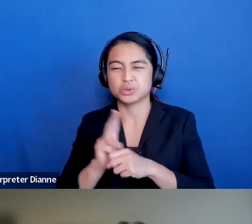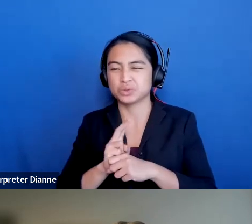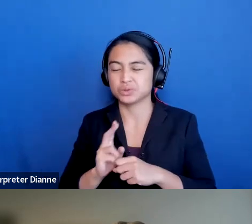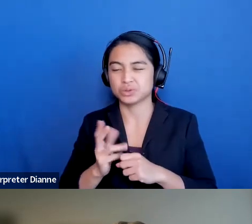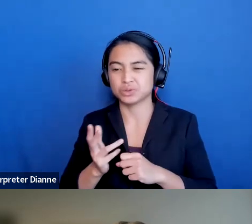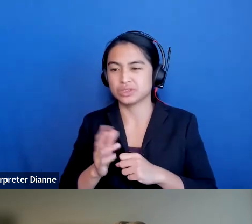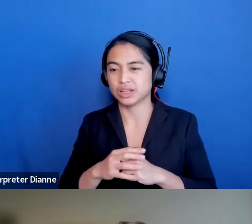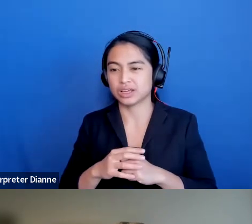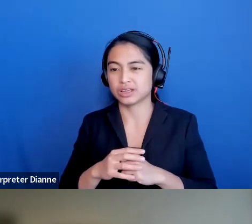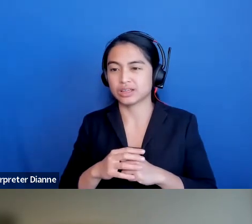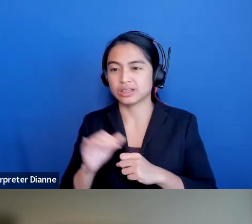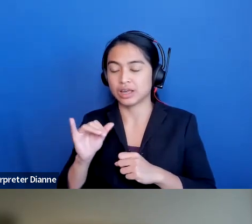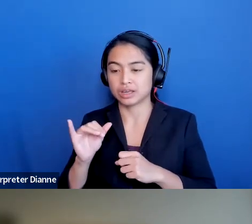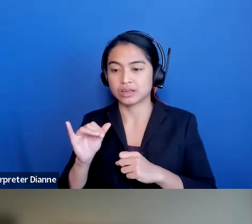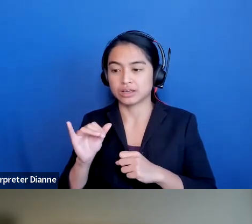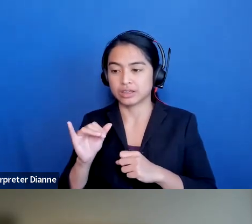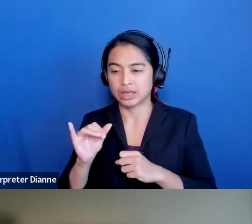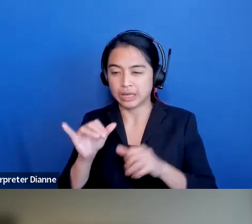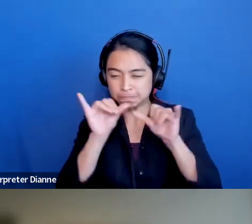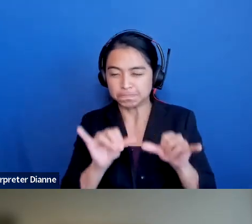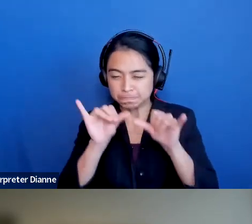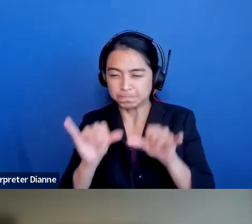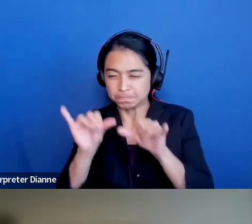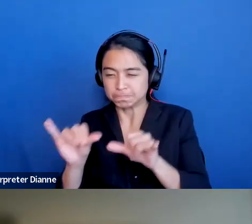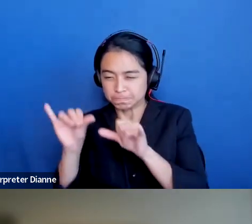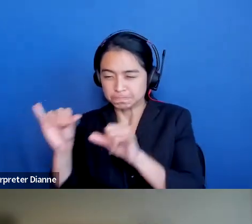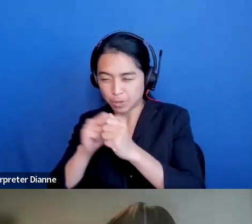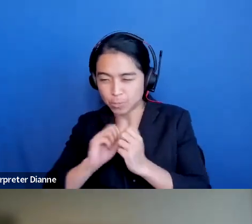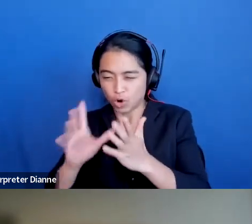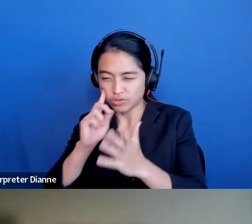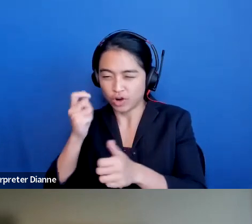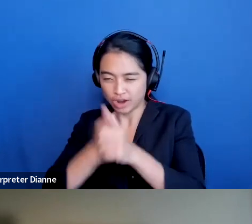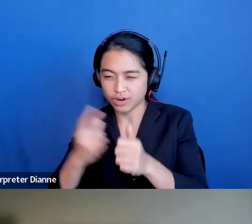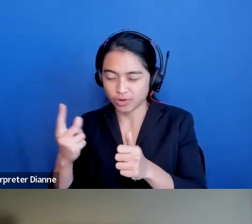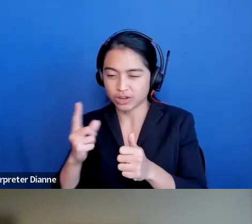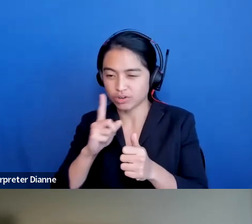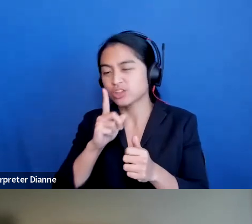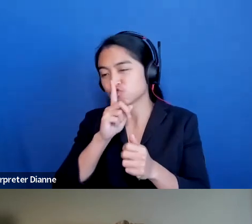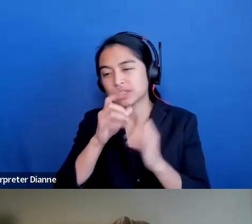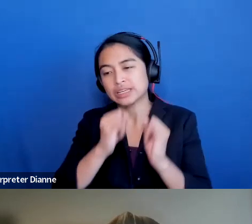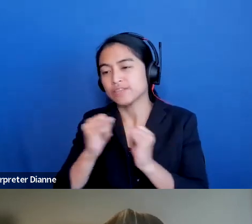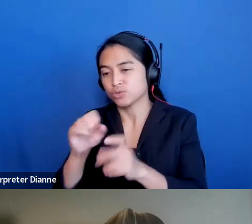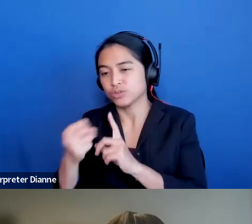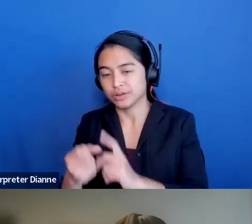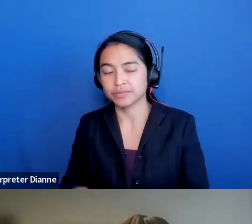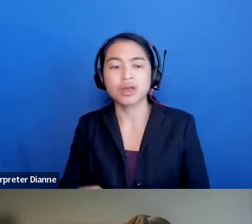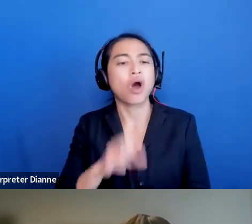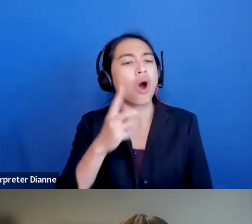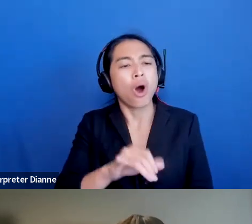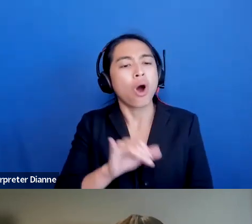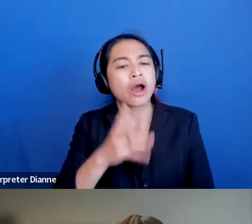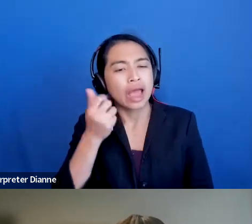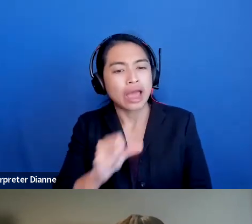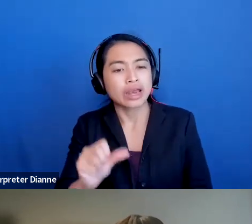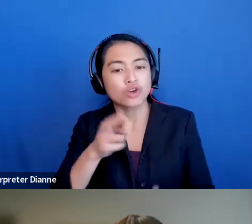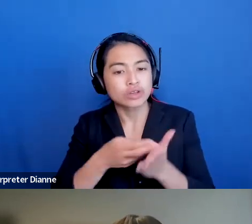kind of like a cookie cutter approach to everyone. No. The services are really individualized. I was wondering if any of your